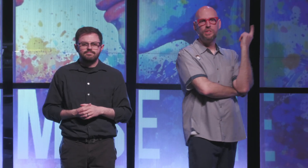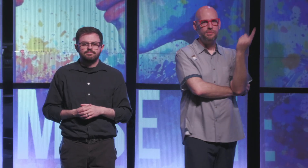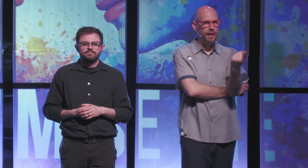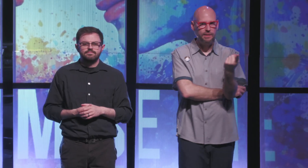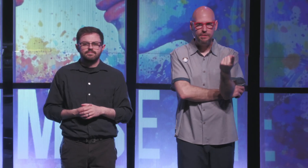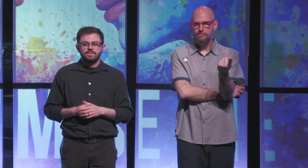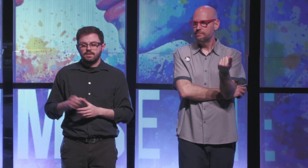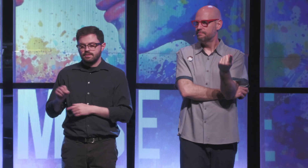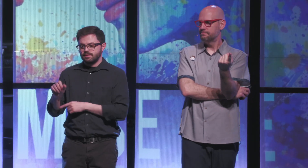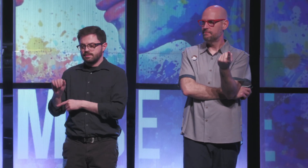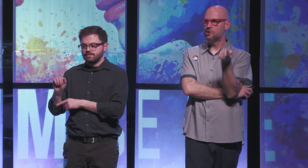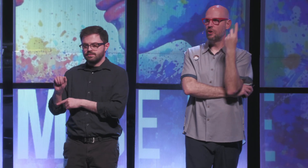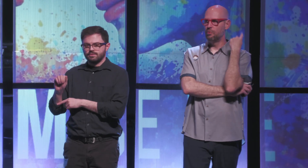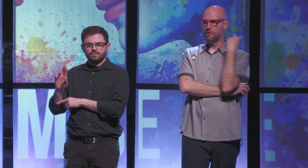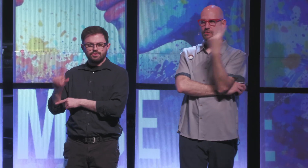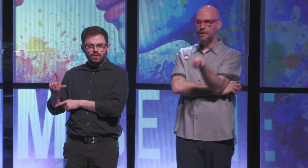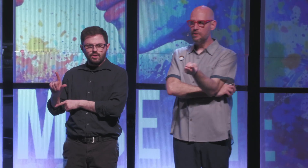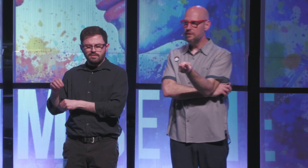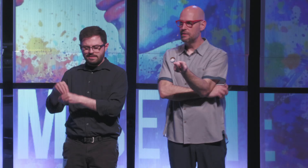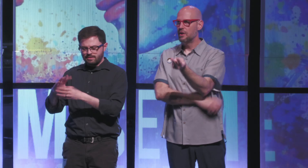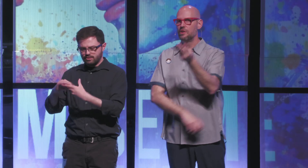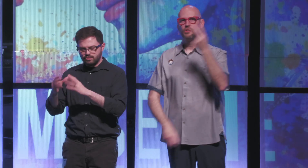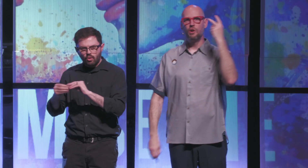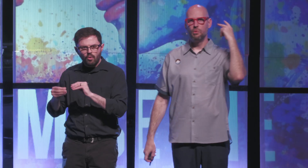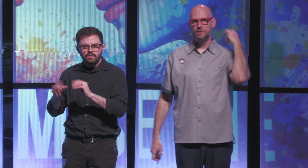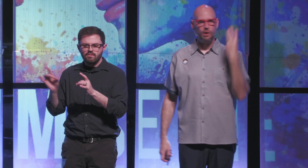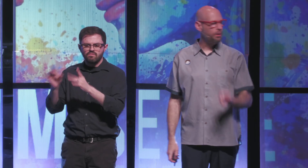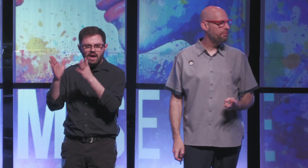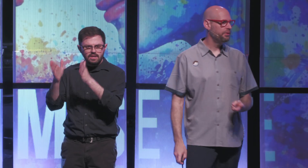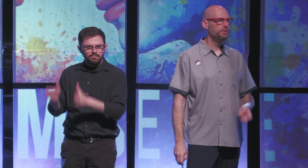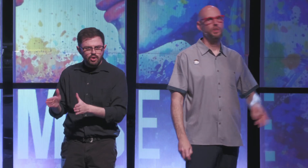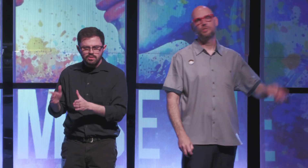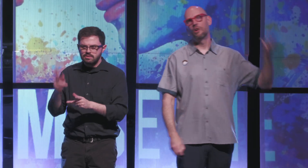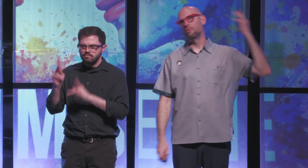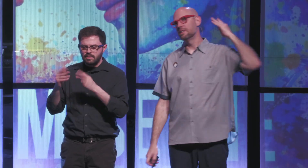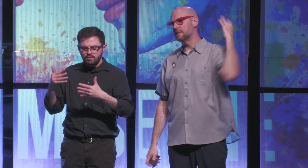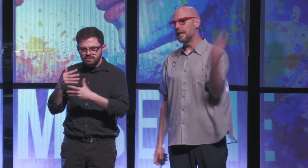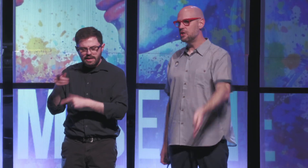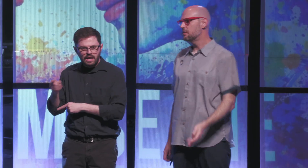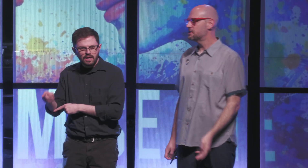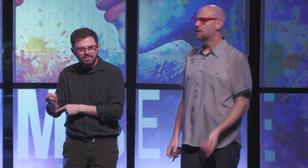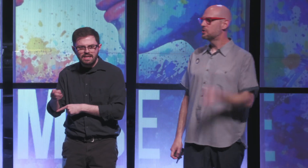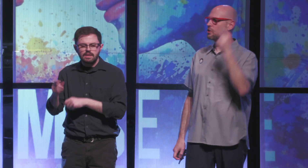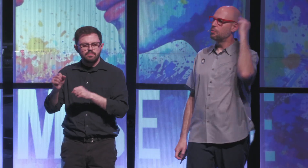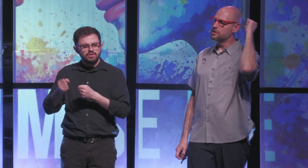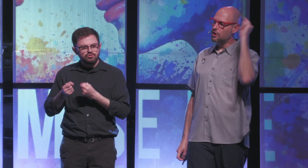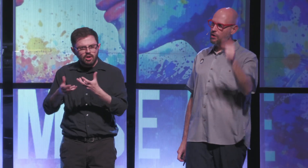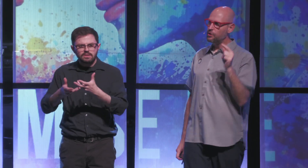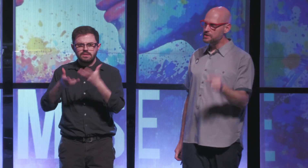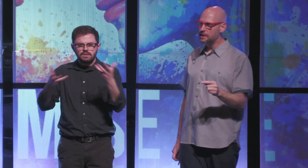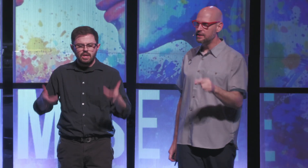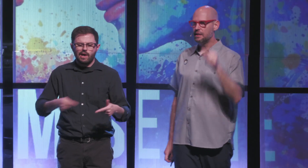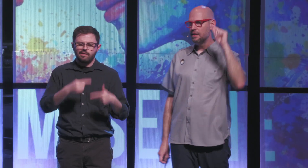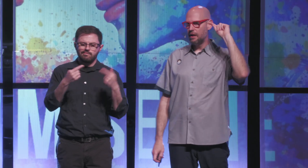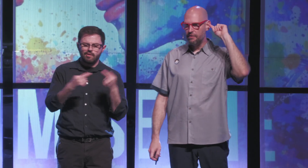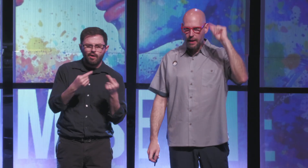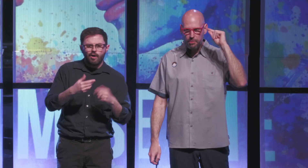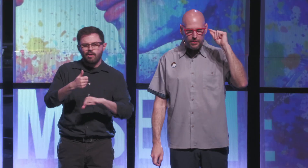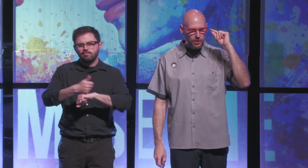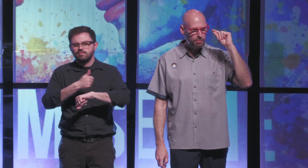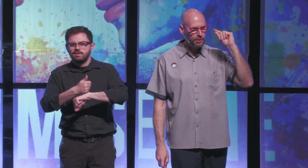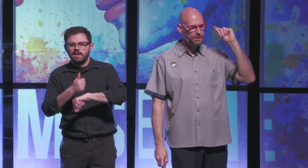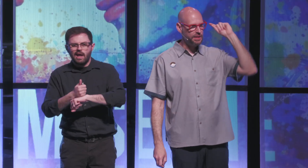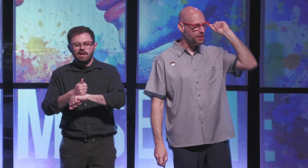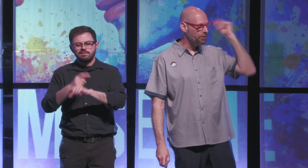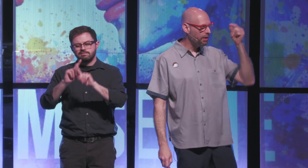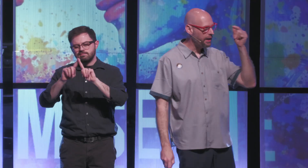Saul was violent. Saul was feared. Saul was harmful. Saul was dangerous. Saul was all those things of that